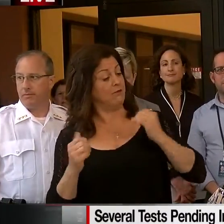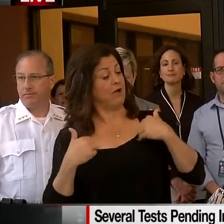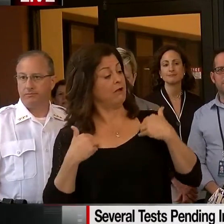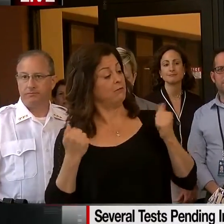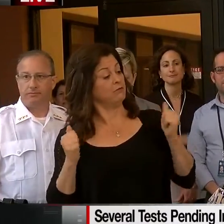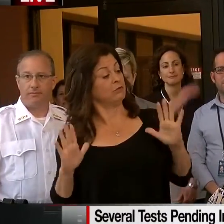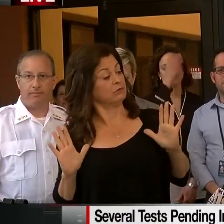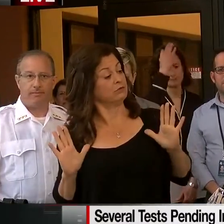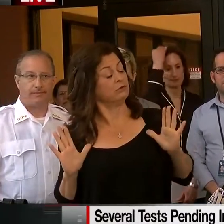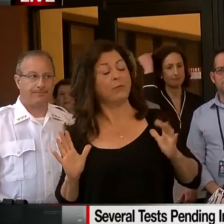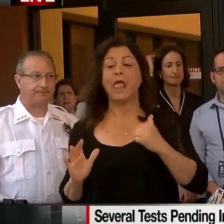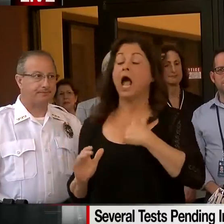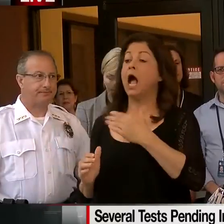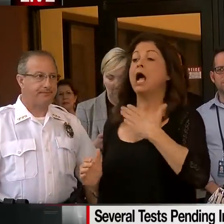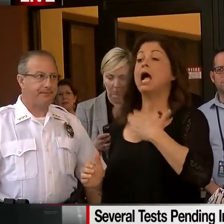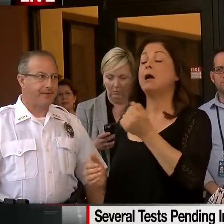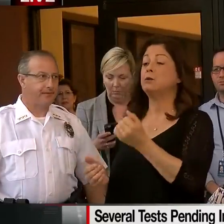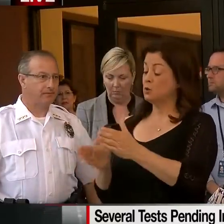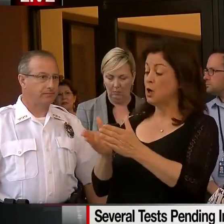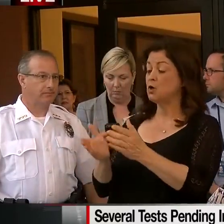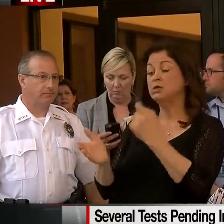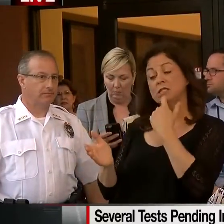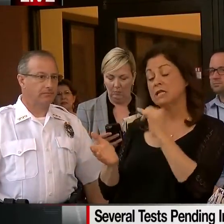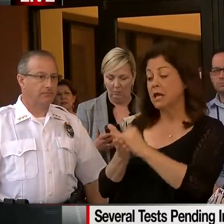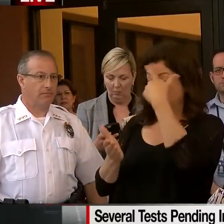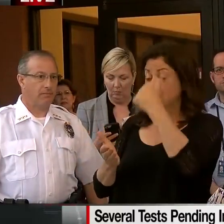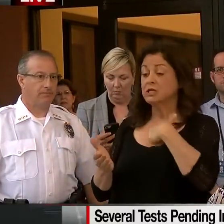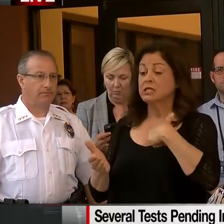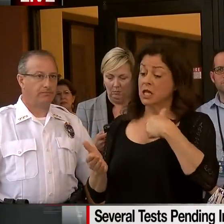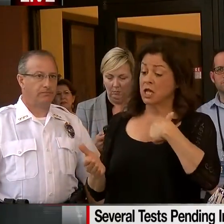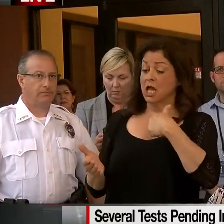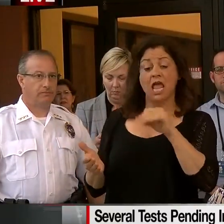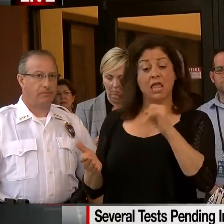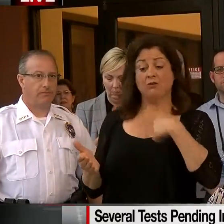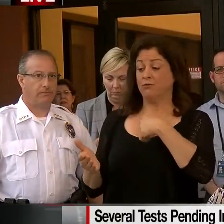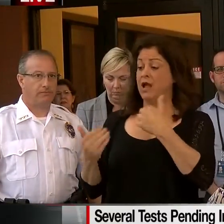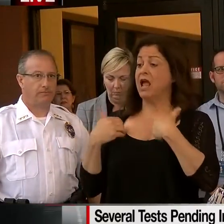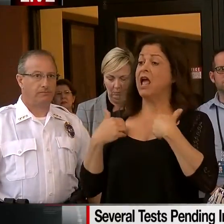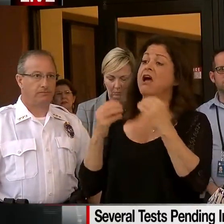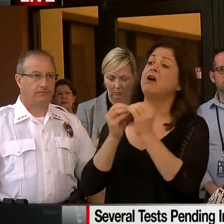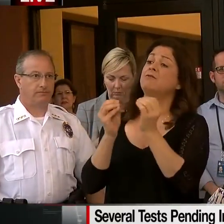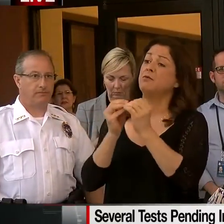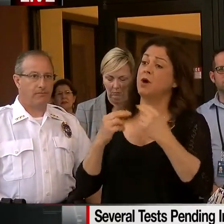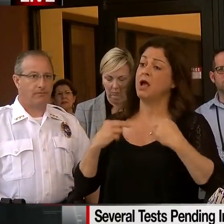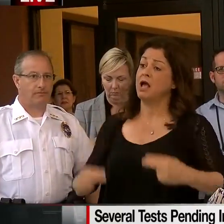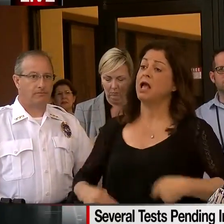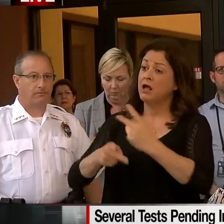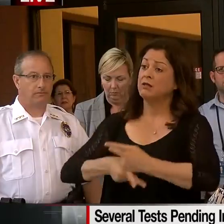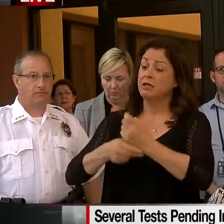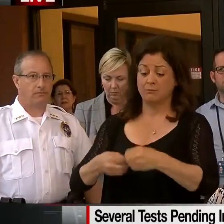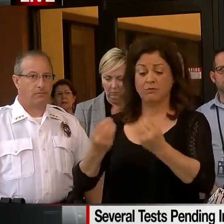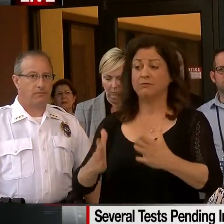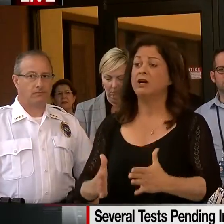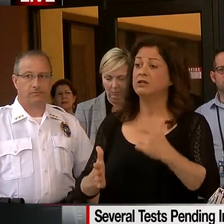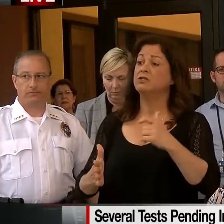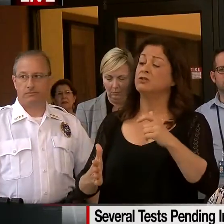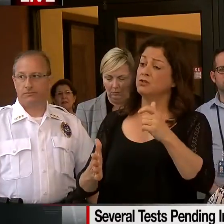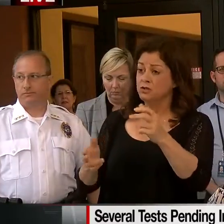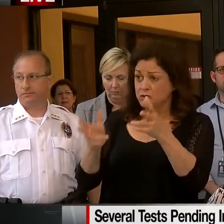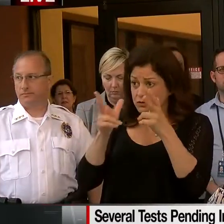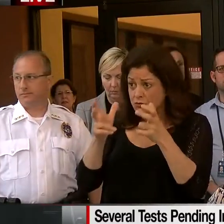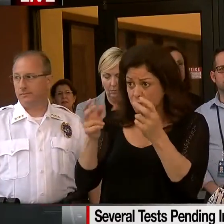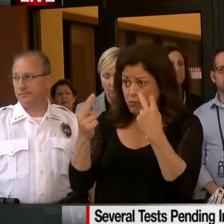glad you brought that up. So if we have any healthcare providers out there that are listening in or tuning in, we're going to put out some information, a point of contact, and we